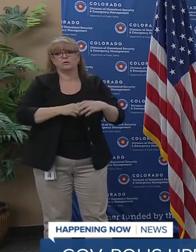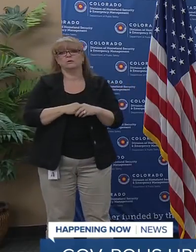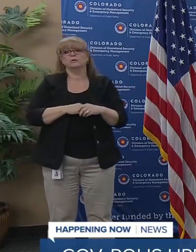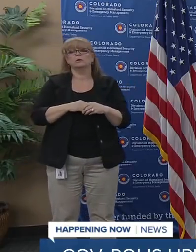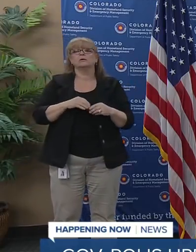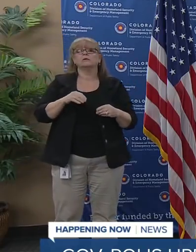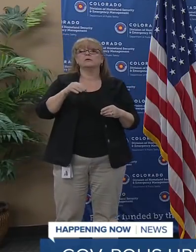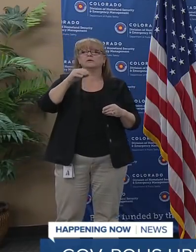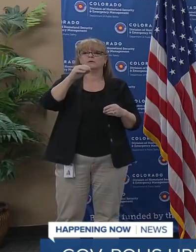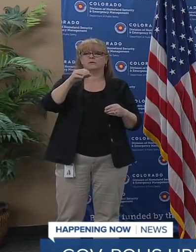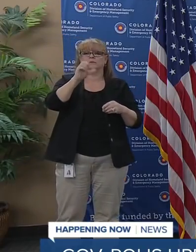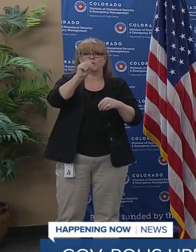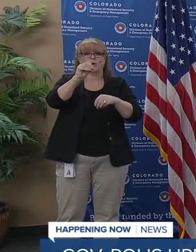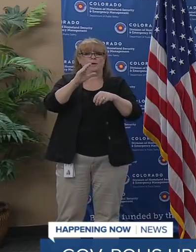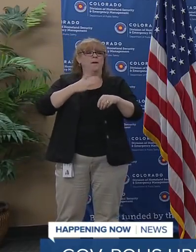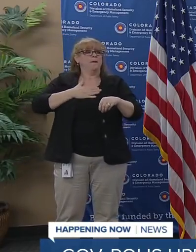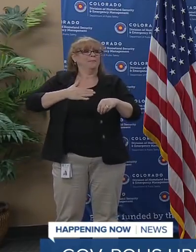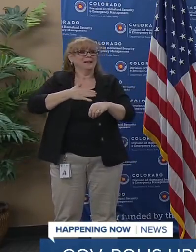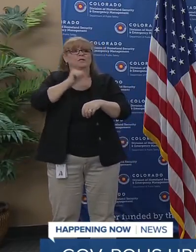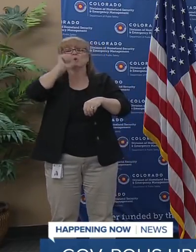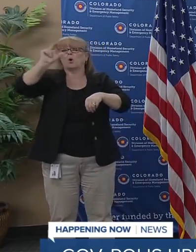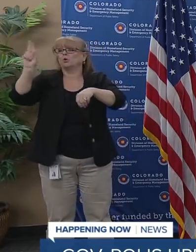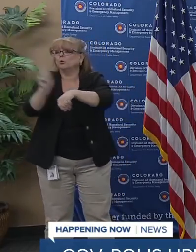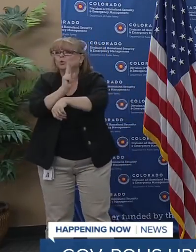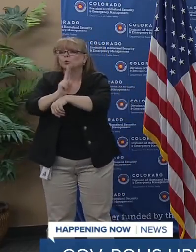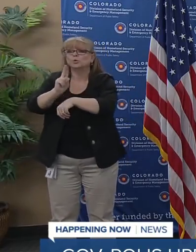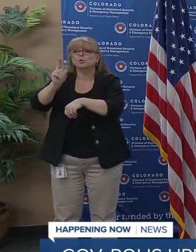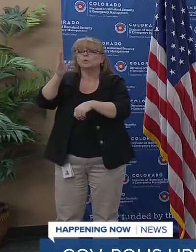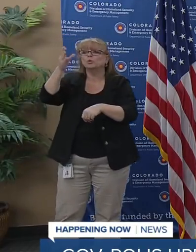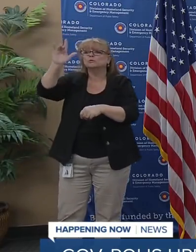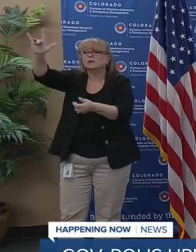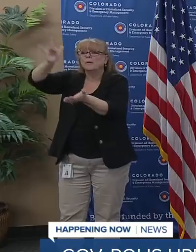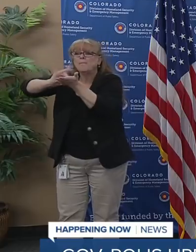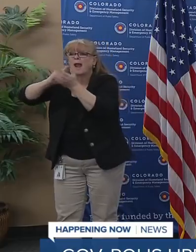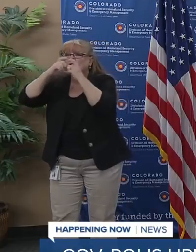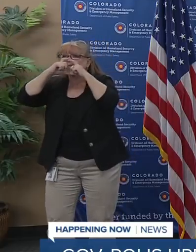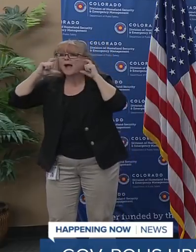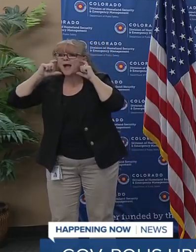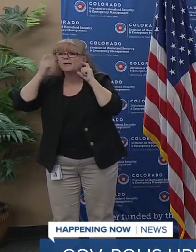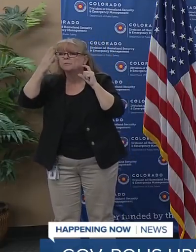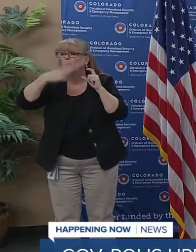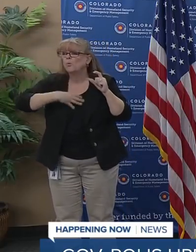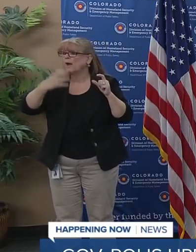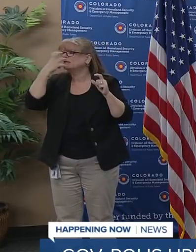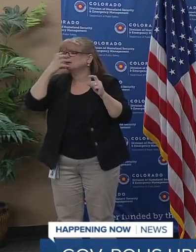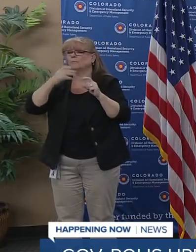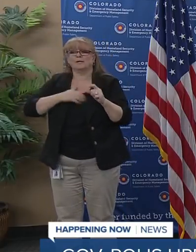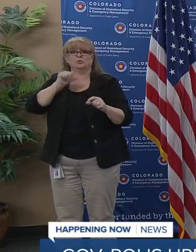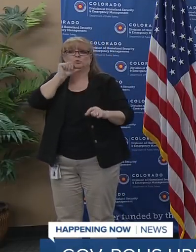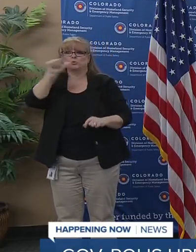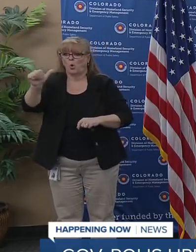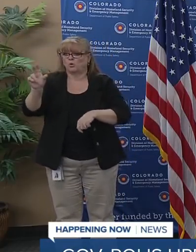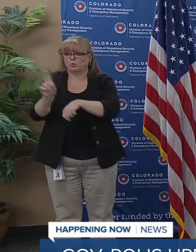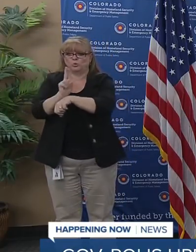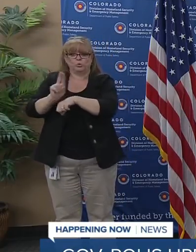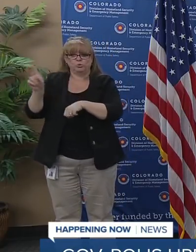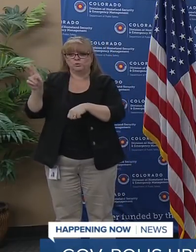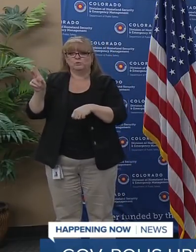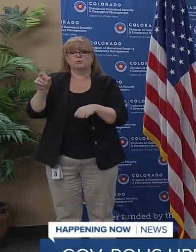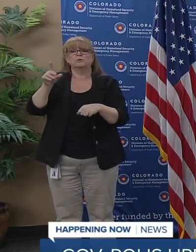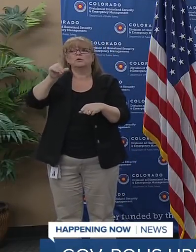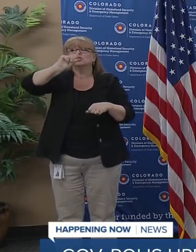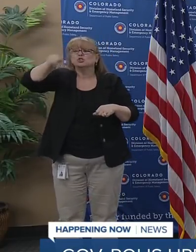masks when they go out of the house for necessary activities like grocery shopping or walking around your neighborhood. At